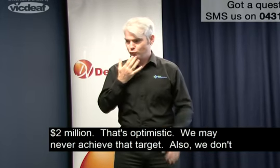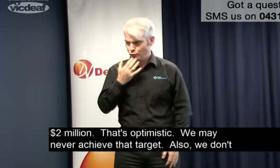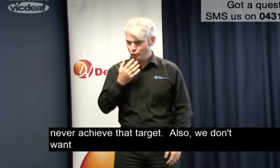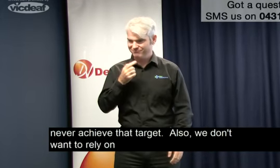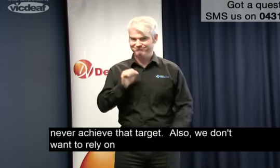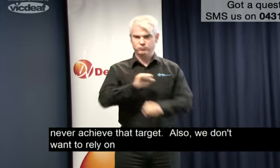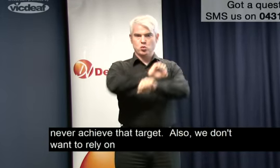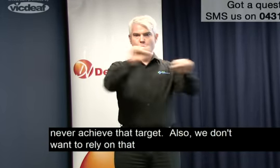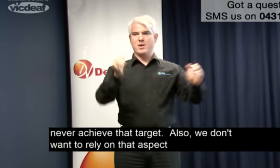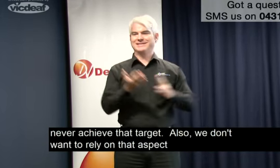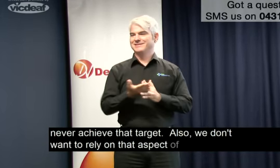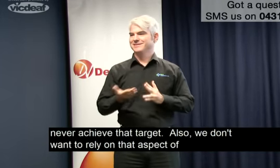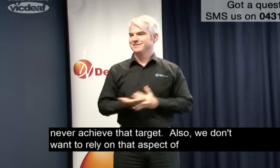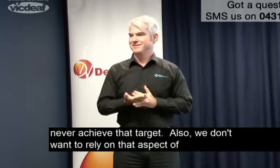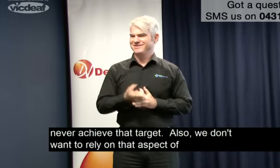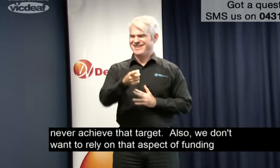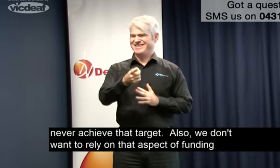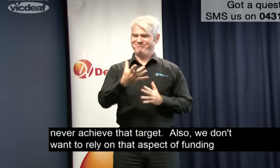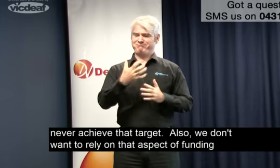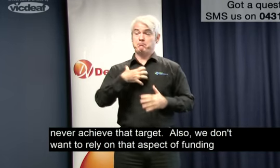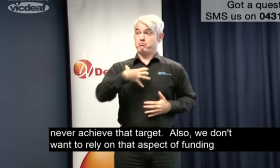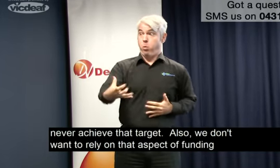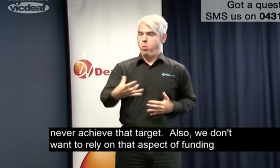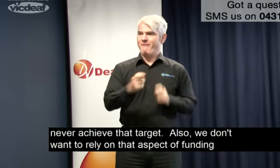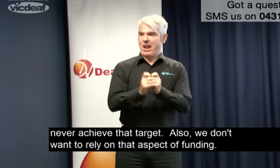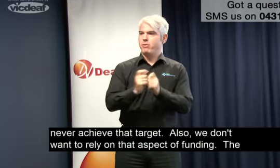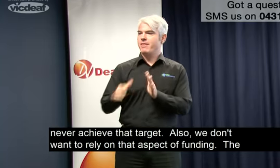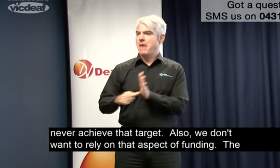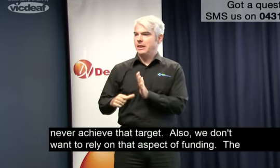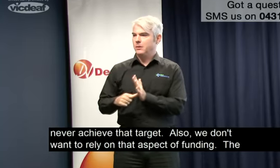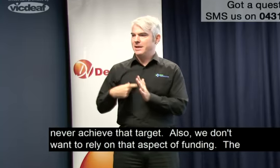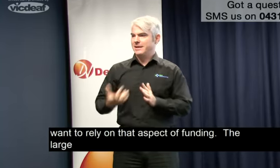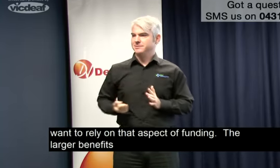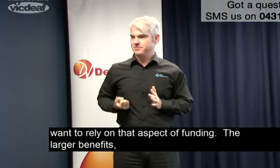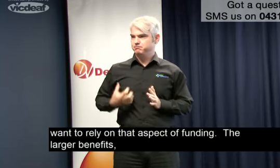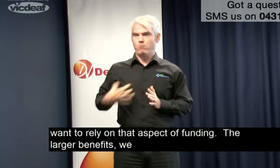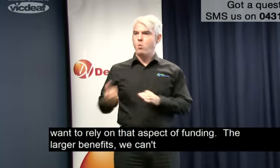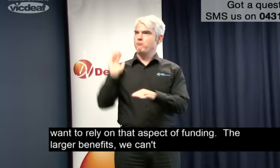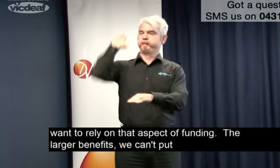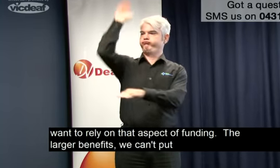benefits, we can't put a dollar amount on. That's much more beneficial than what you